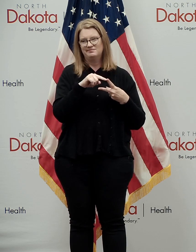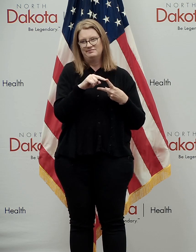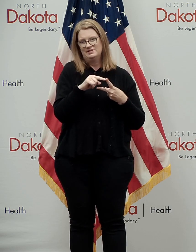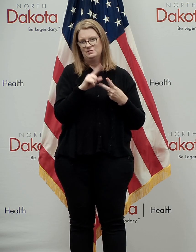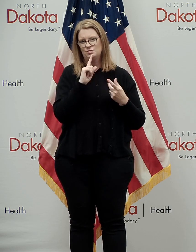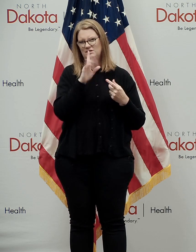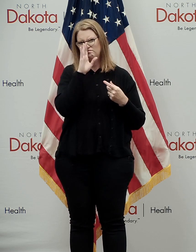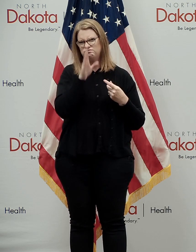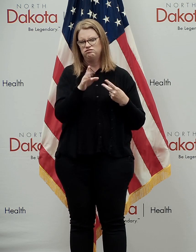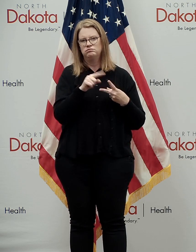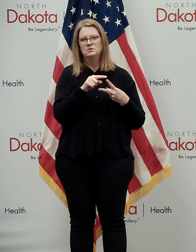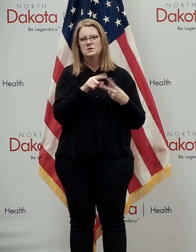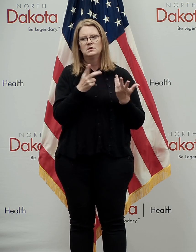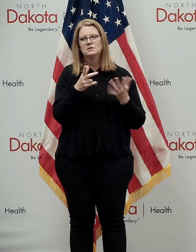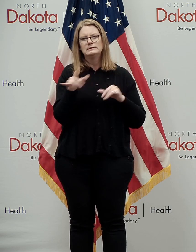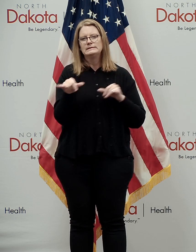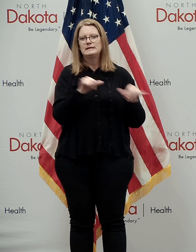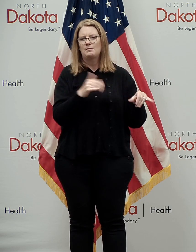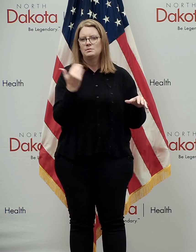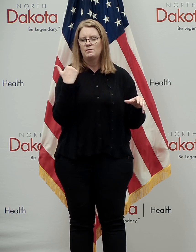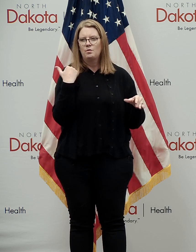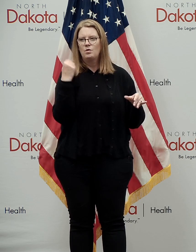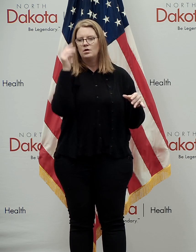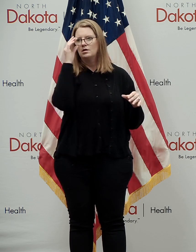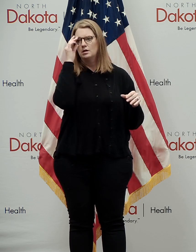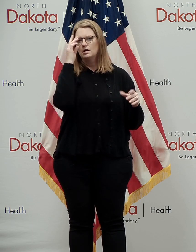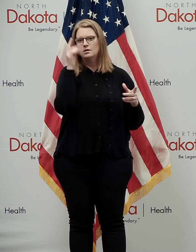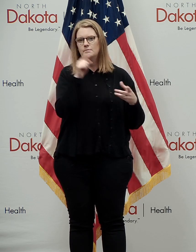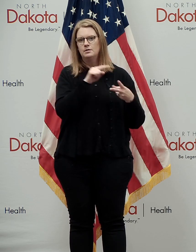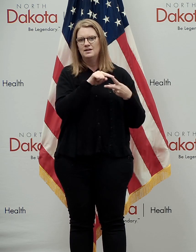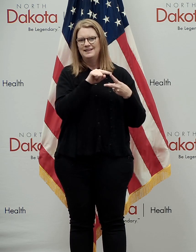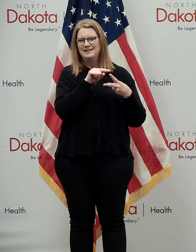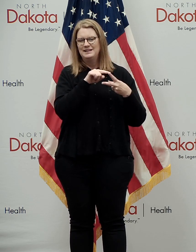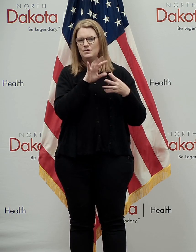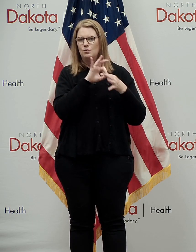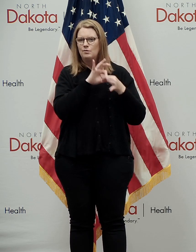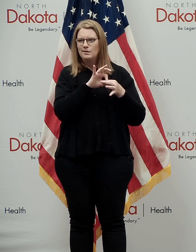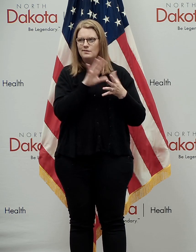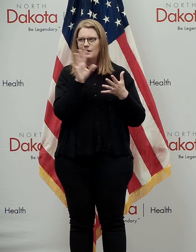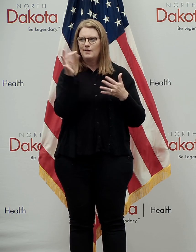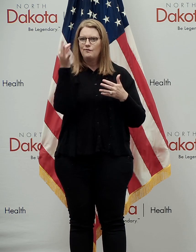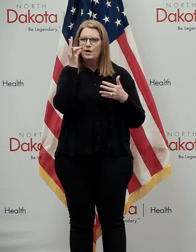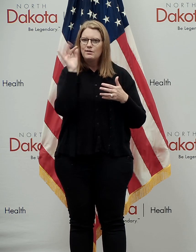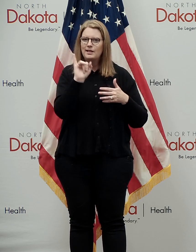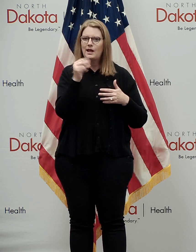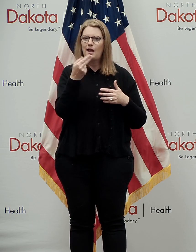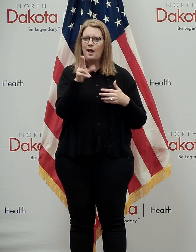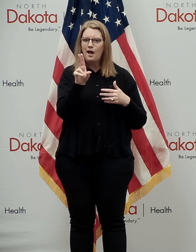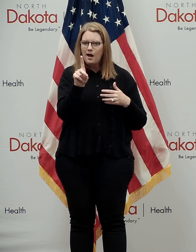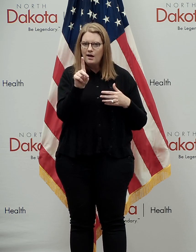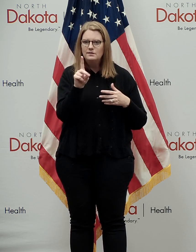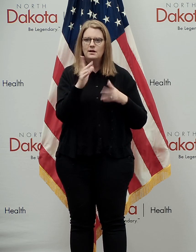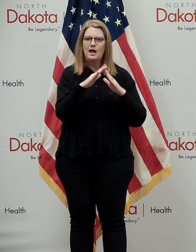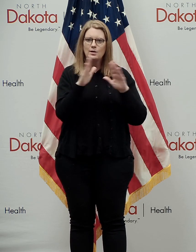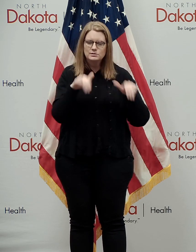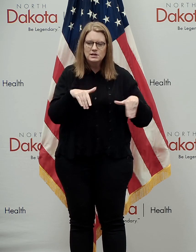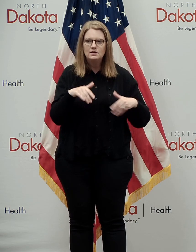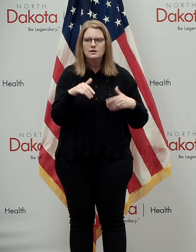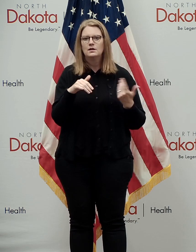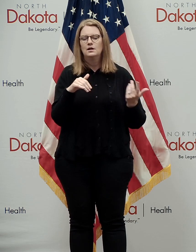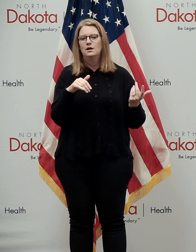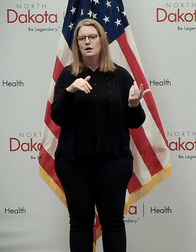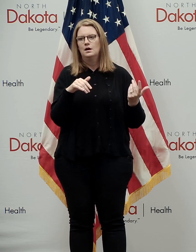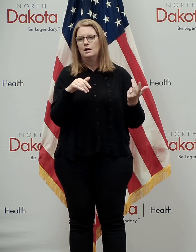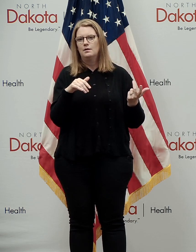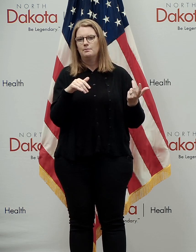what was done earlier and really applies to federal, like HUD housing, housing and urban